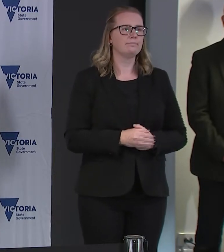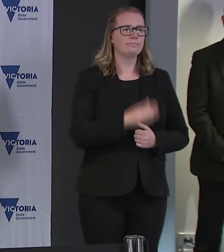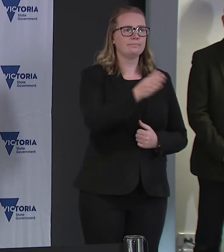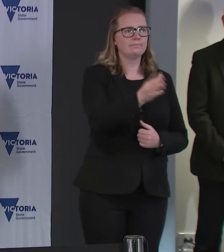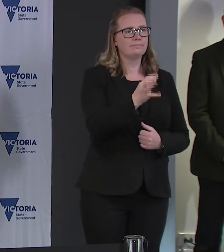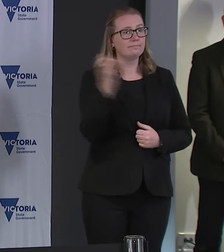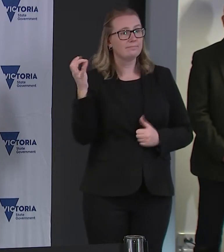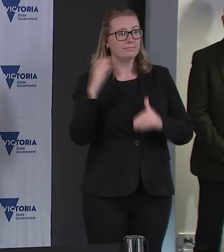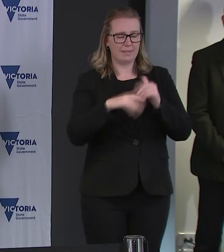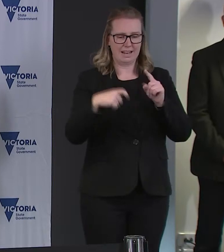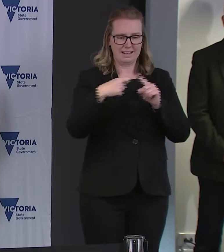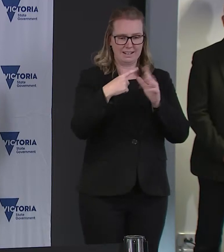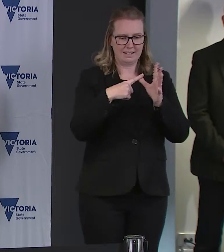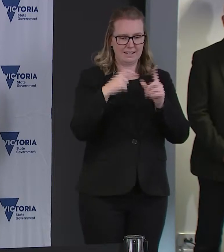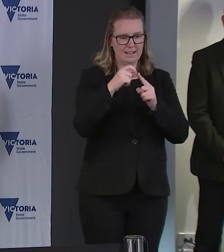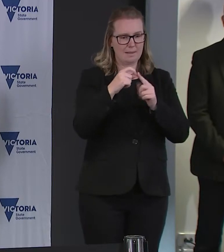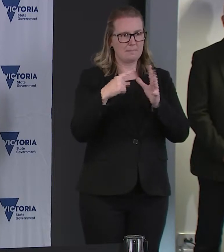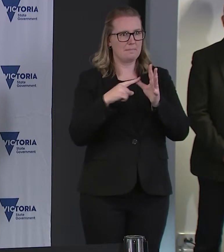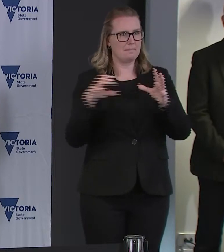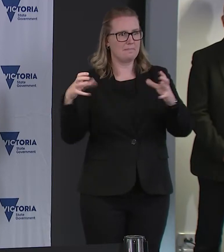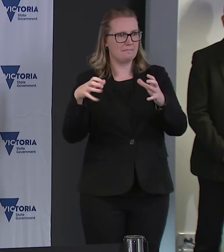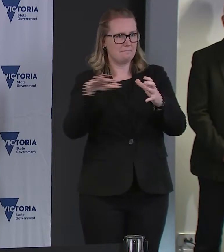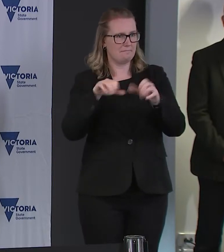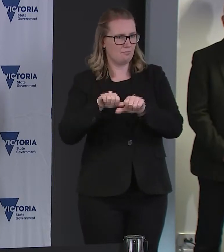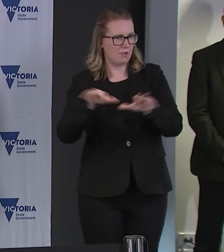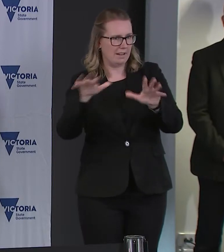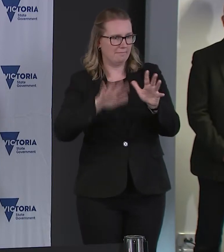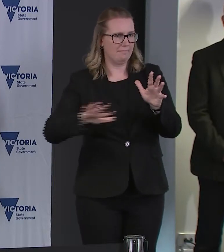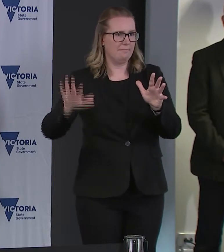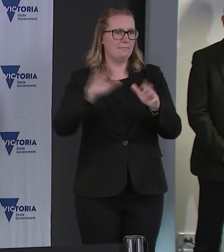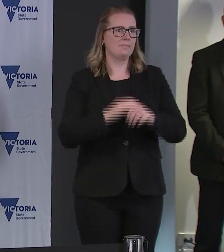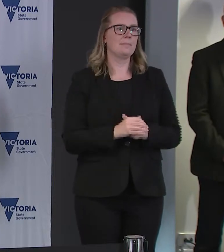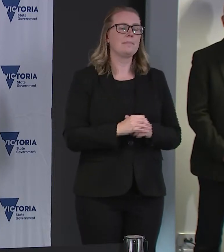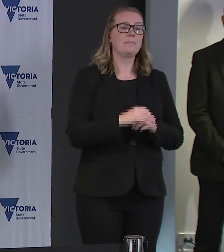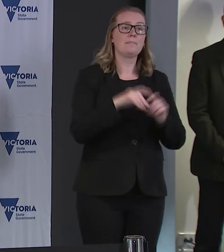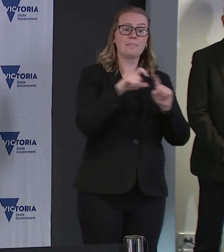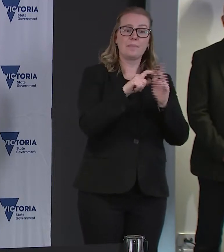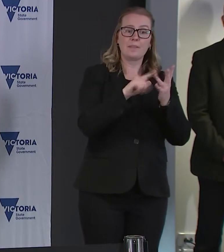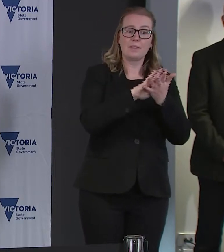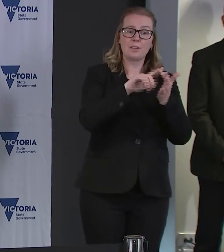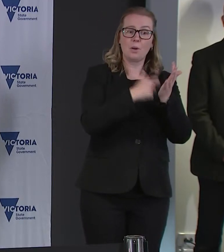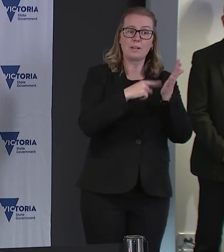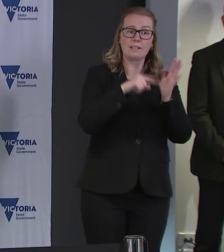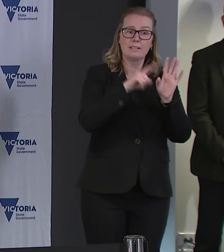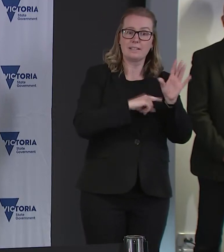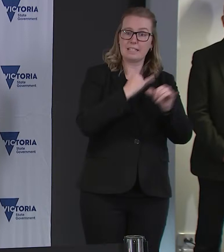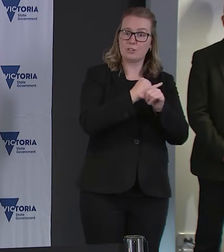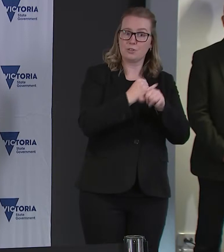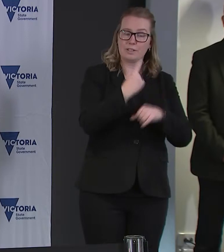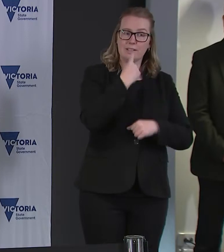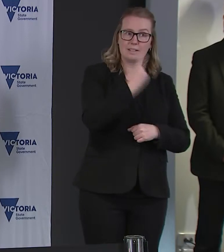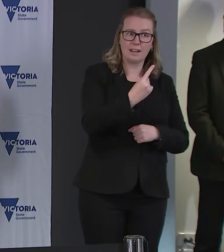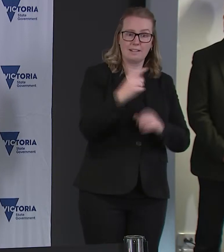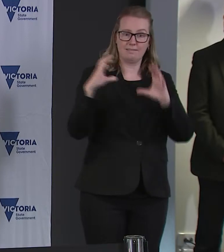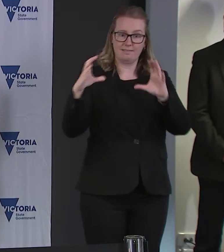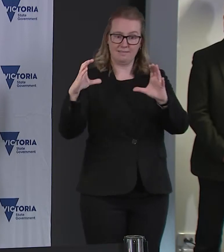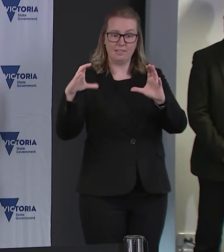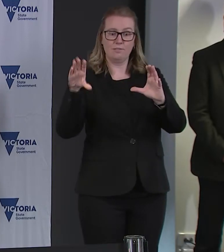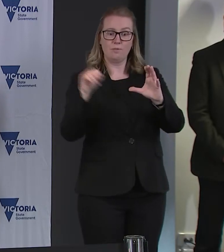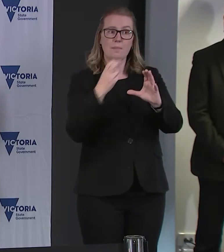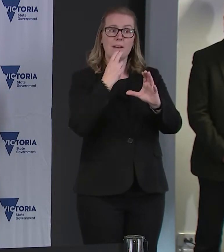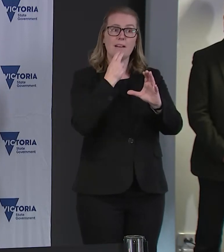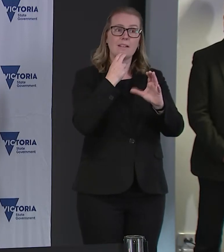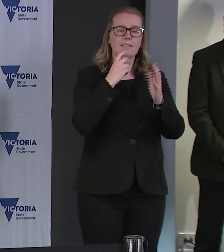the Kappa cluster of cases, can the Doherty Institute 100% say that that originated out of South Australian